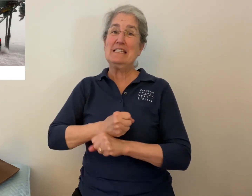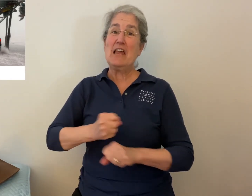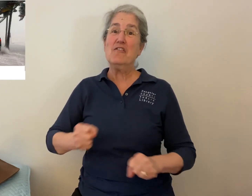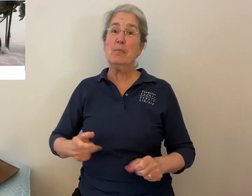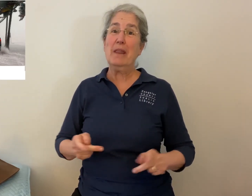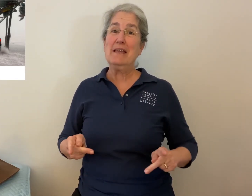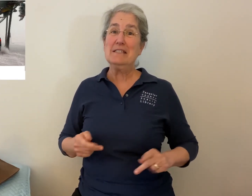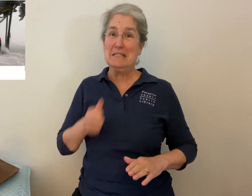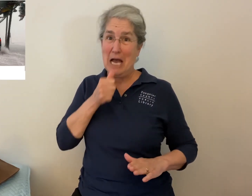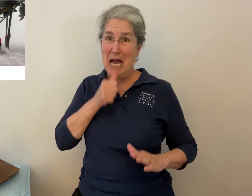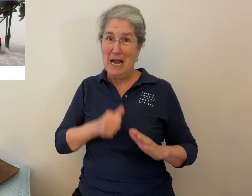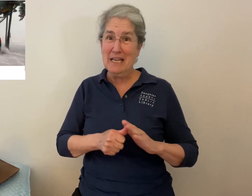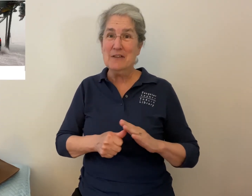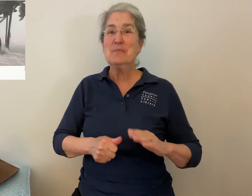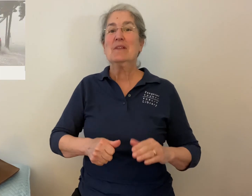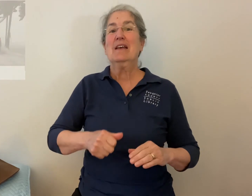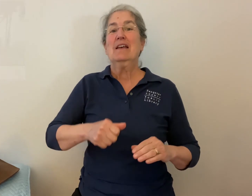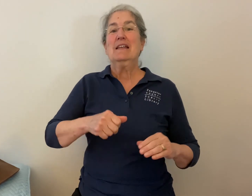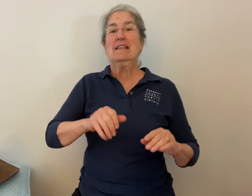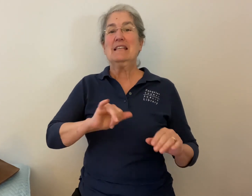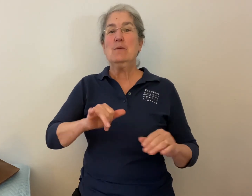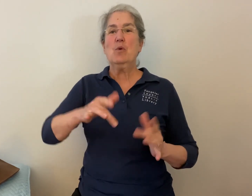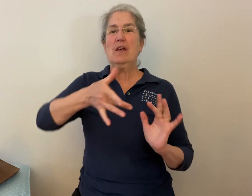safe place to hide. Same with